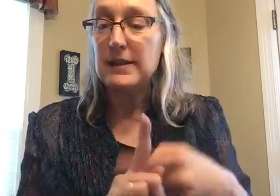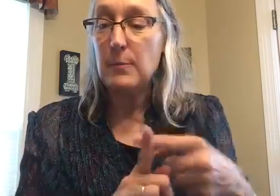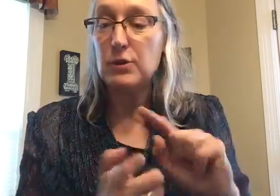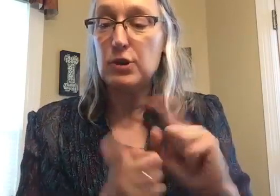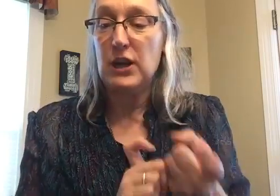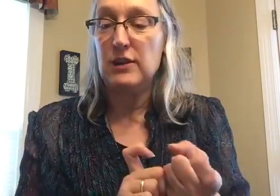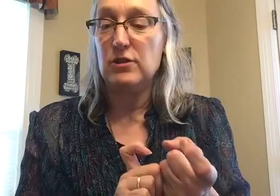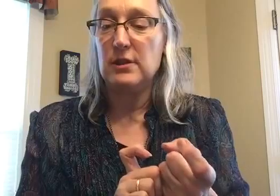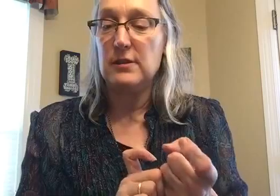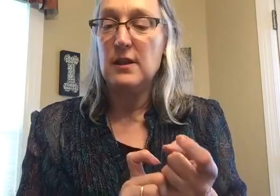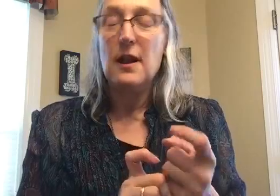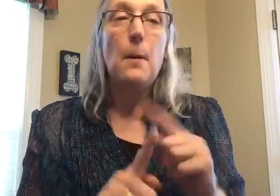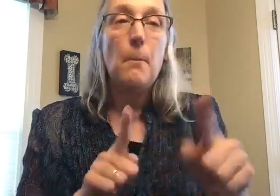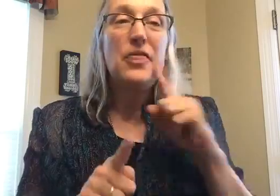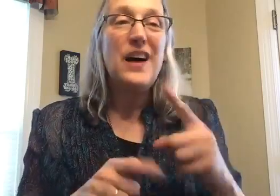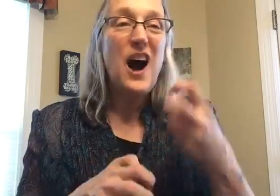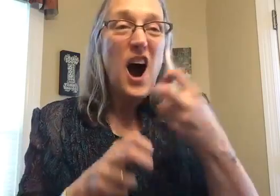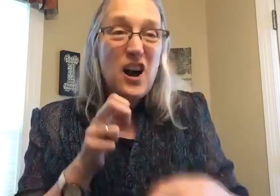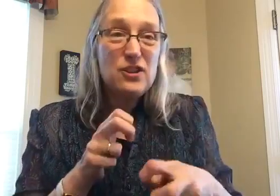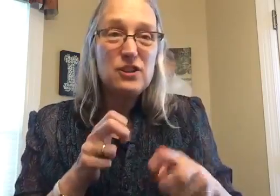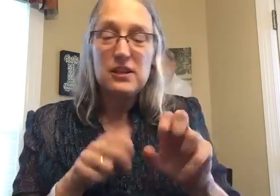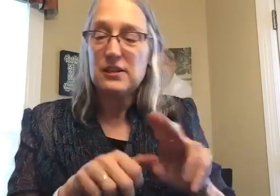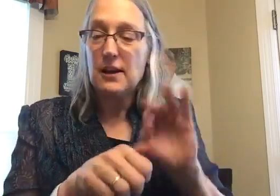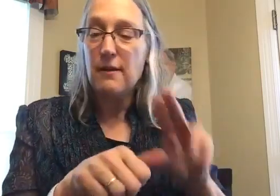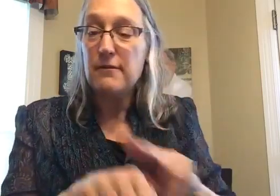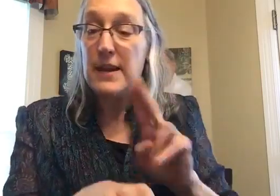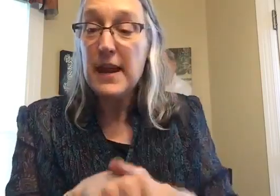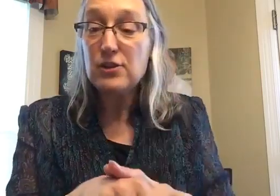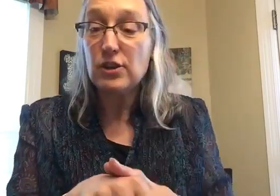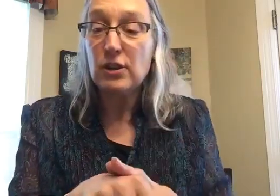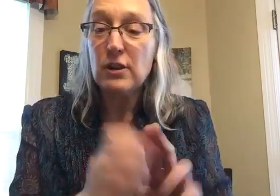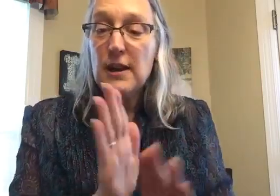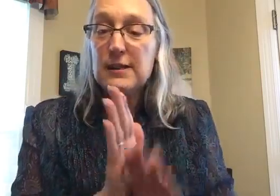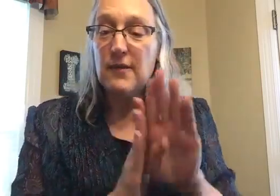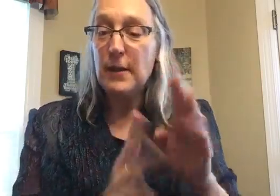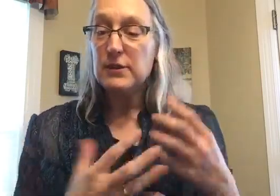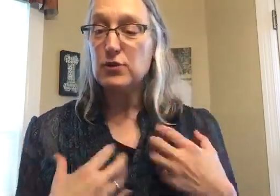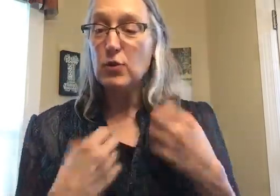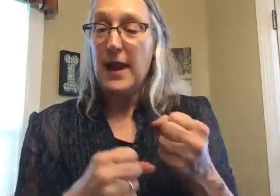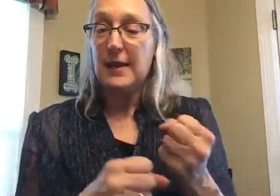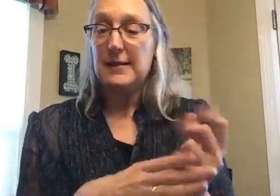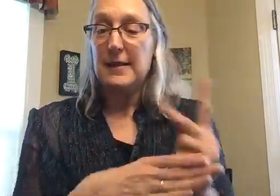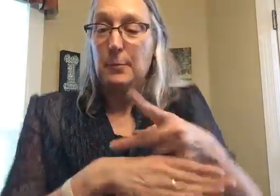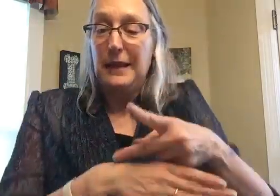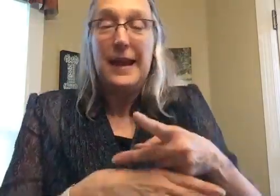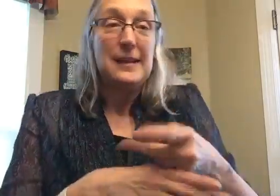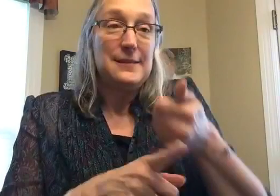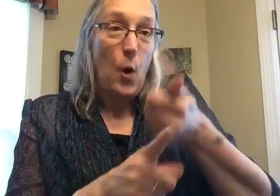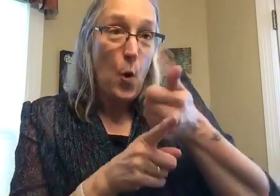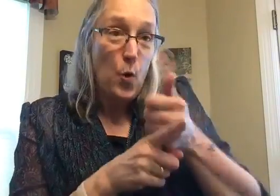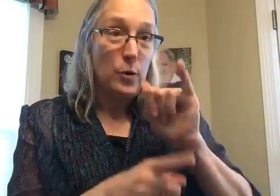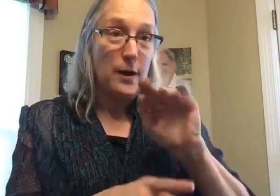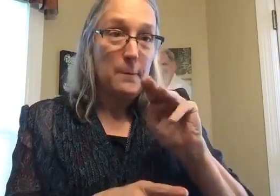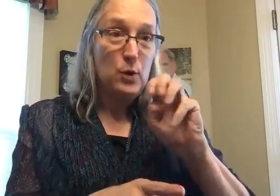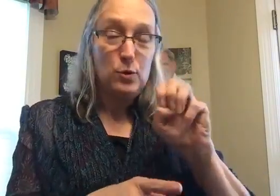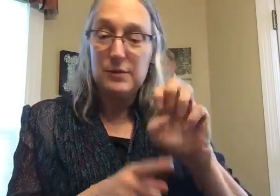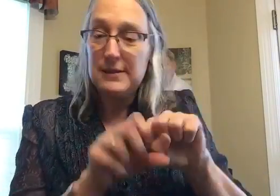temperature changes. But the harshness of nature develops strengths in the plant's own immune